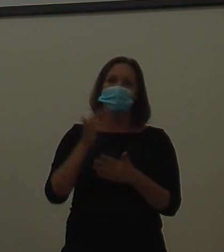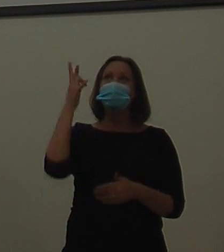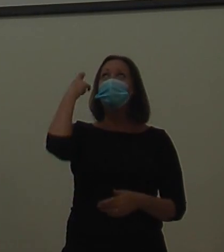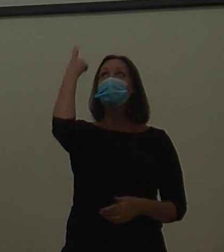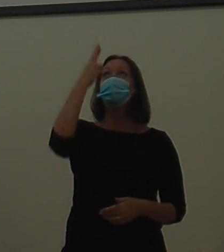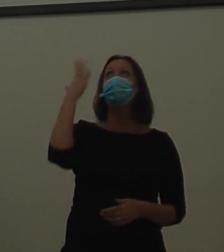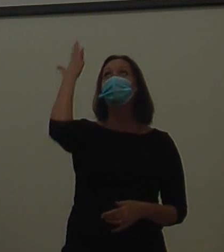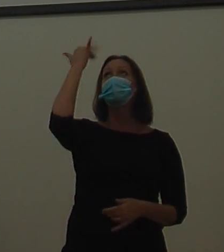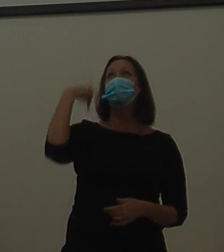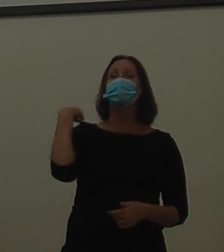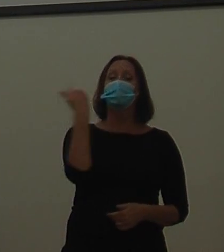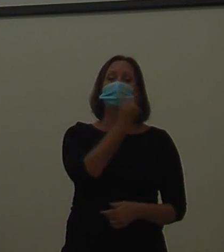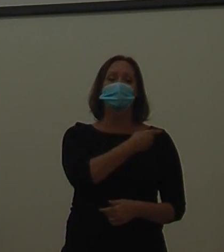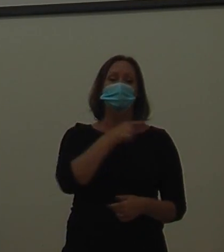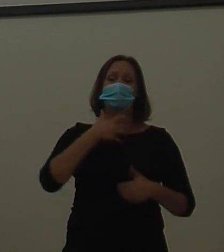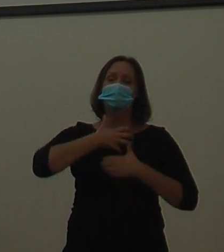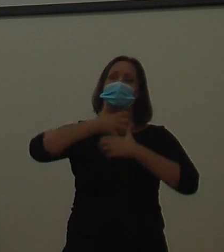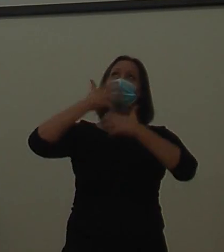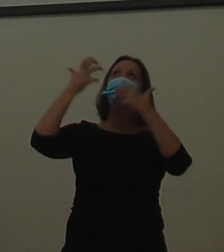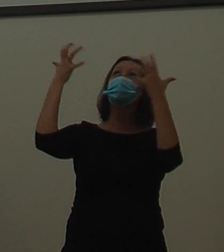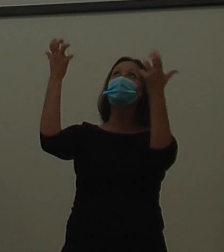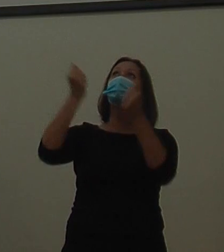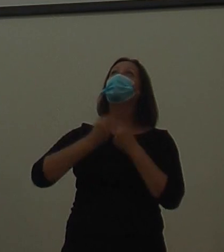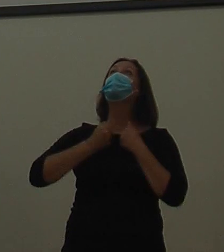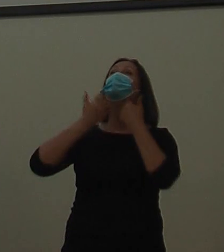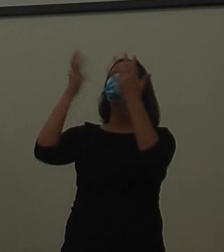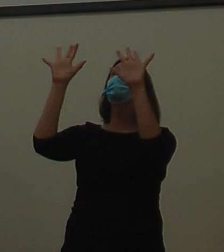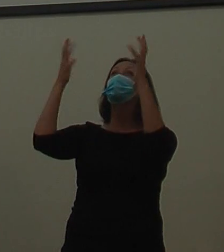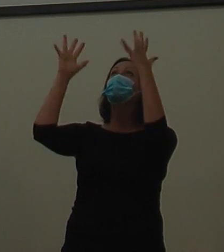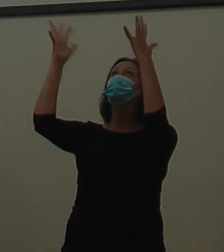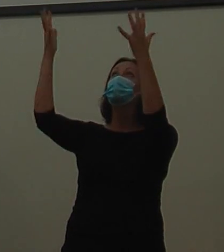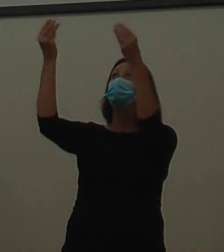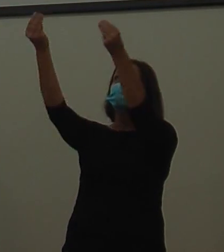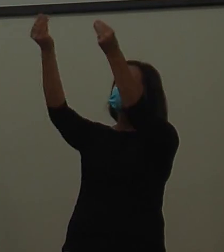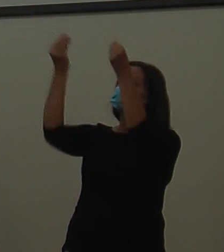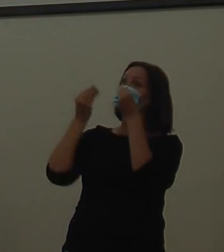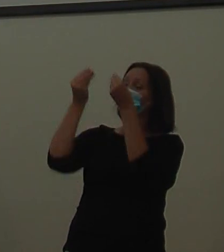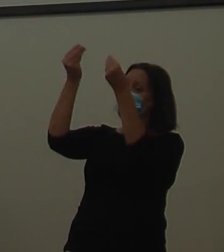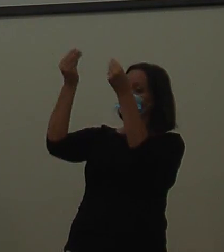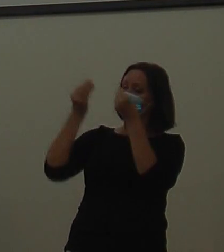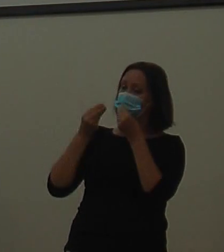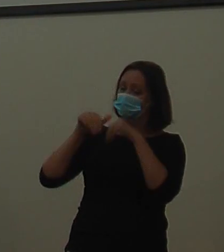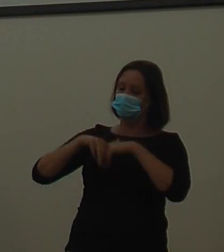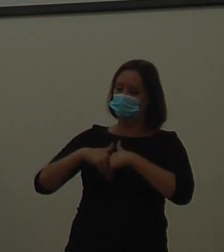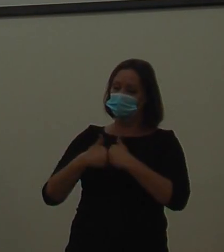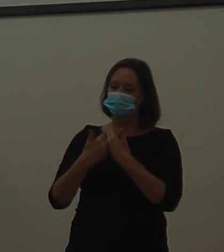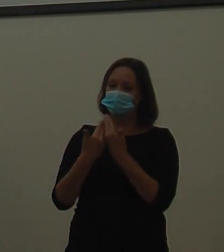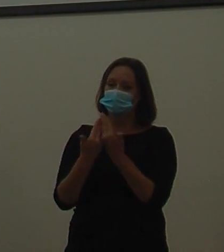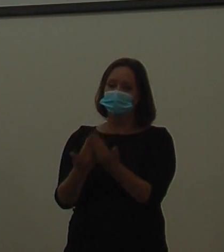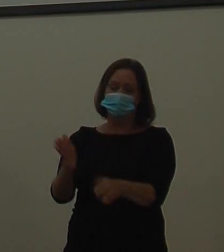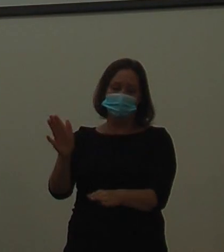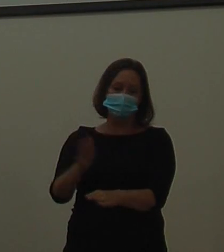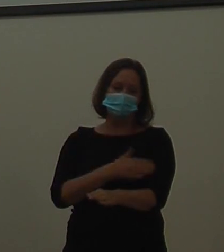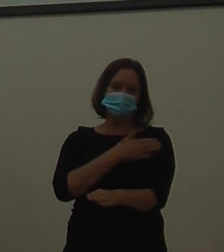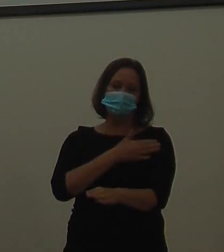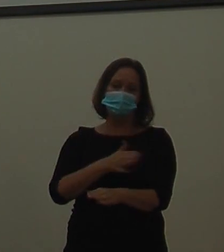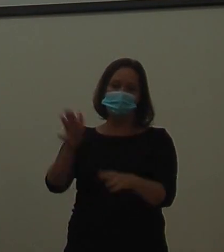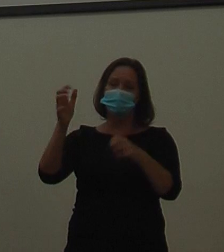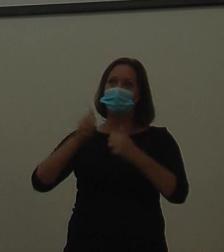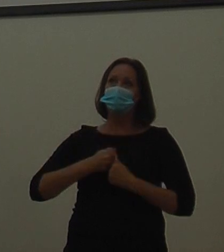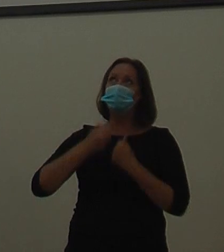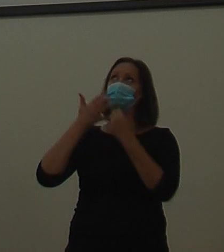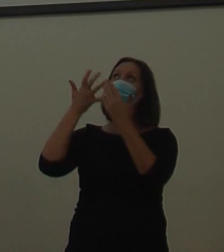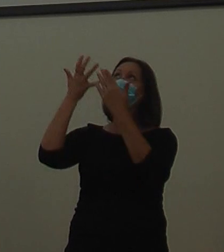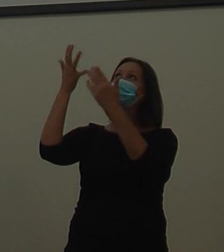songs of loudest praise. Teach me some melodious